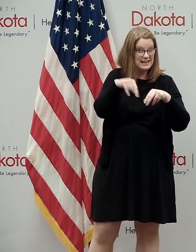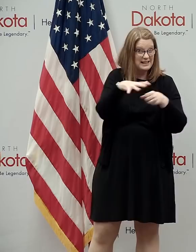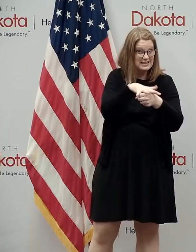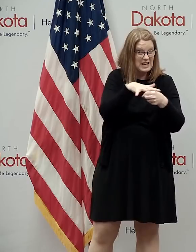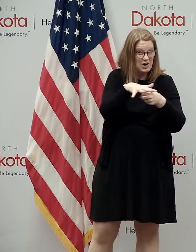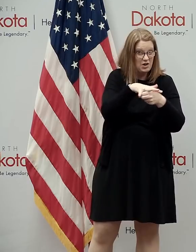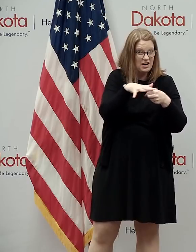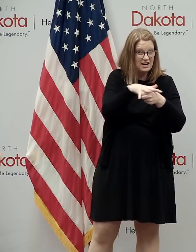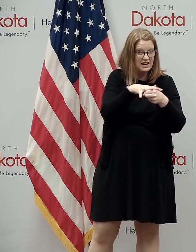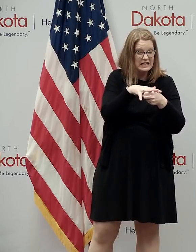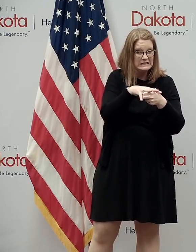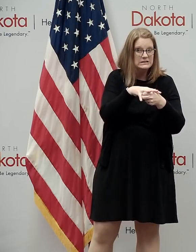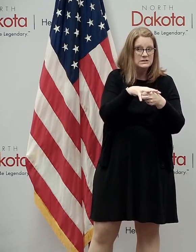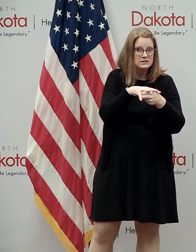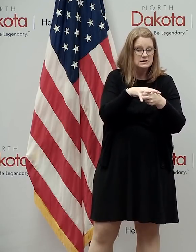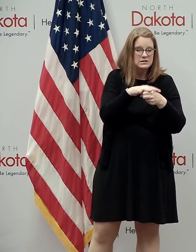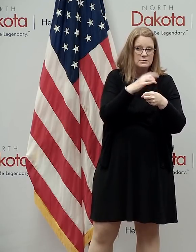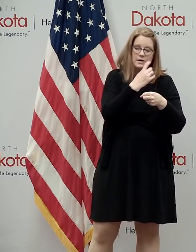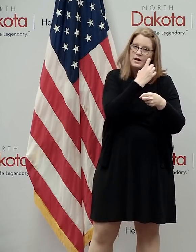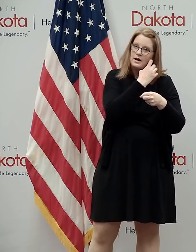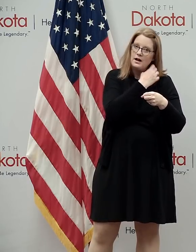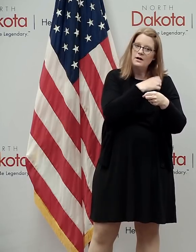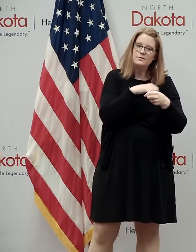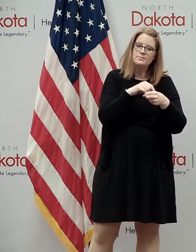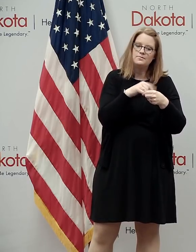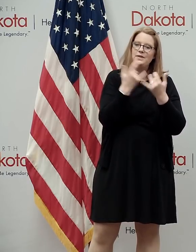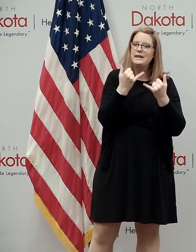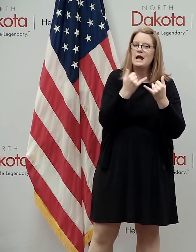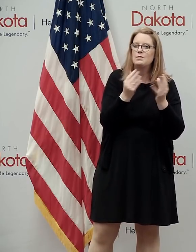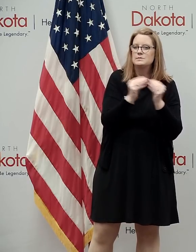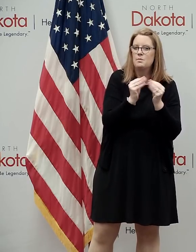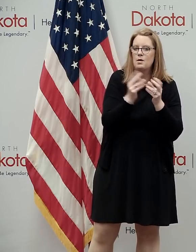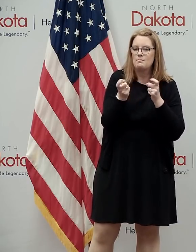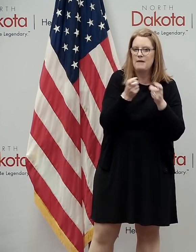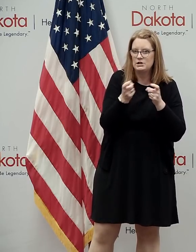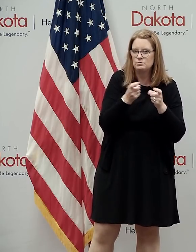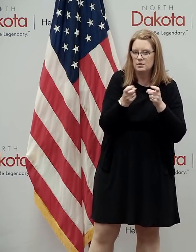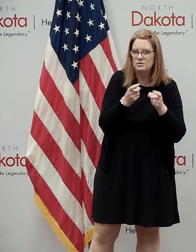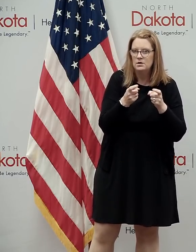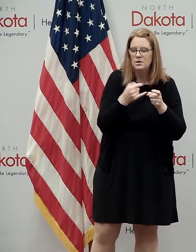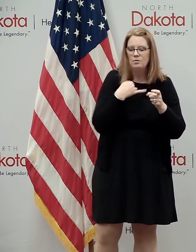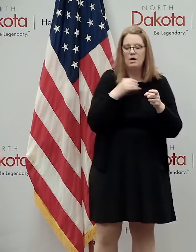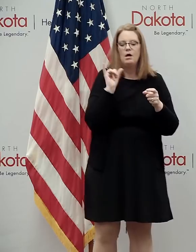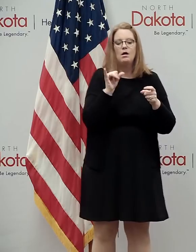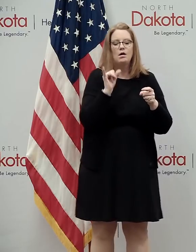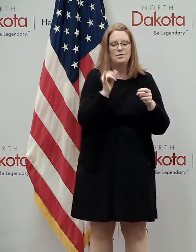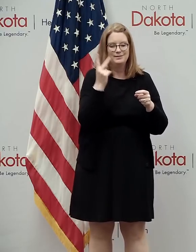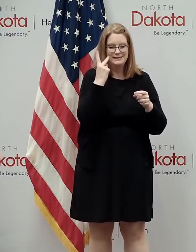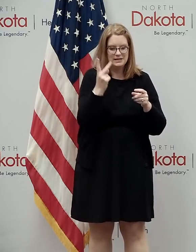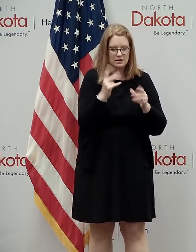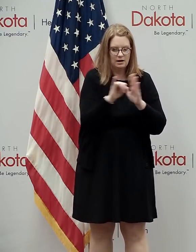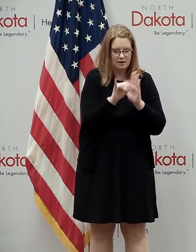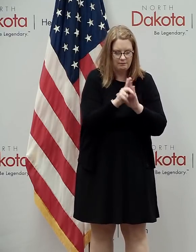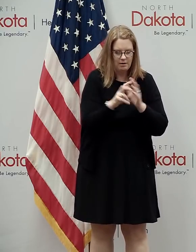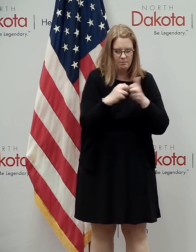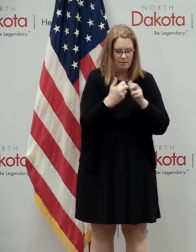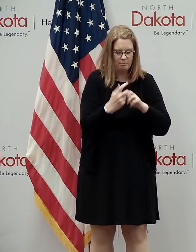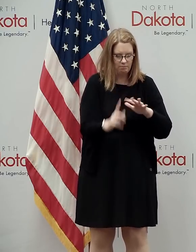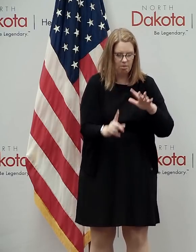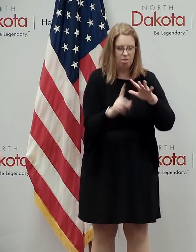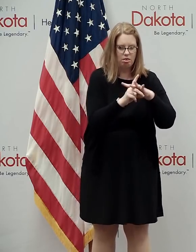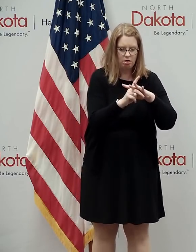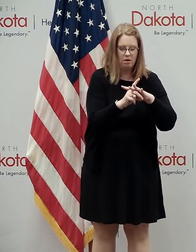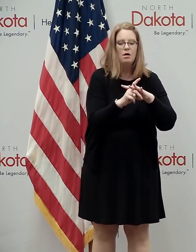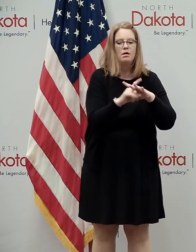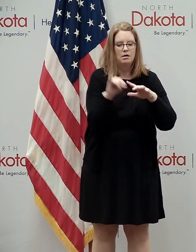starting from a much lower point and a more manageable point, and we've got more testing capacity, we've got more contact tracing capability, we've